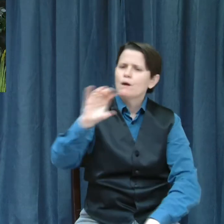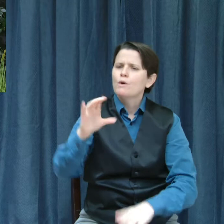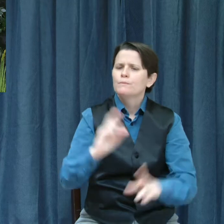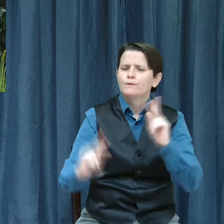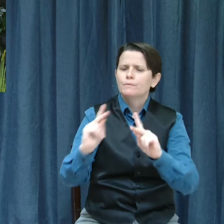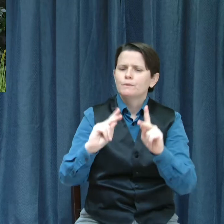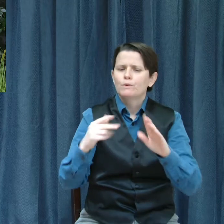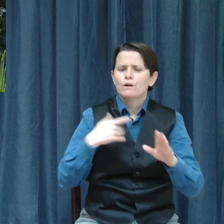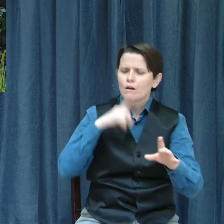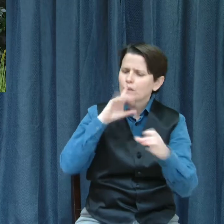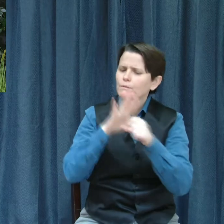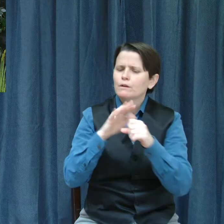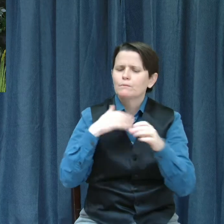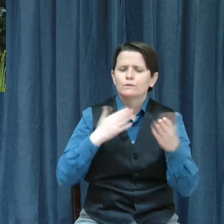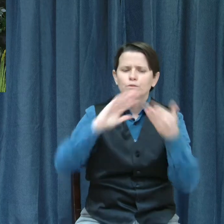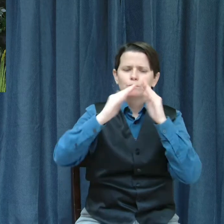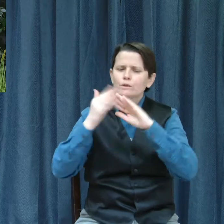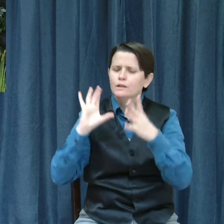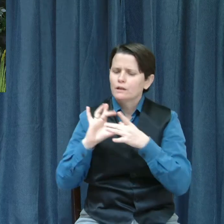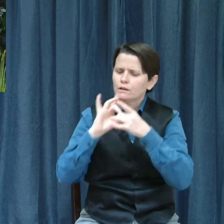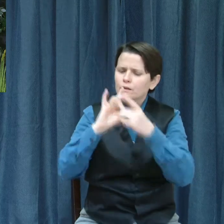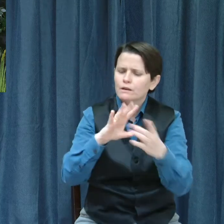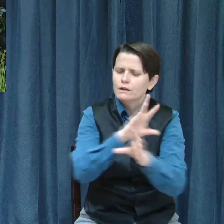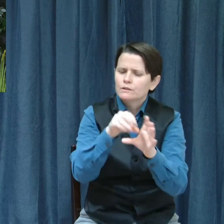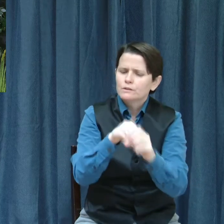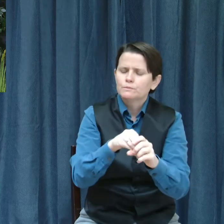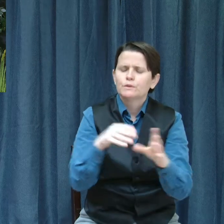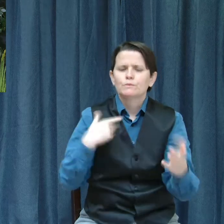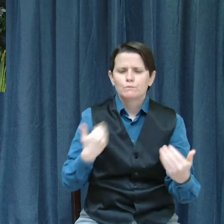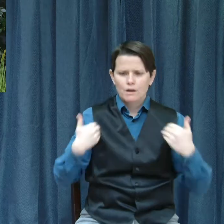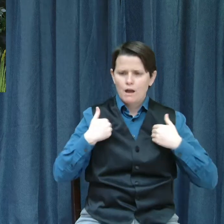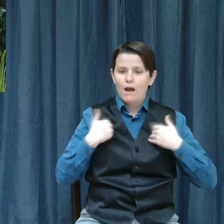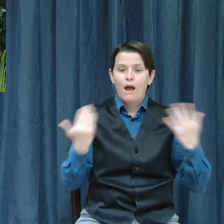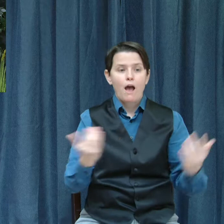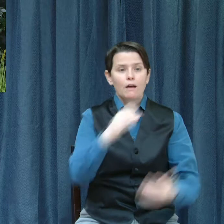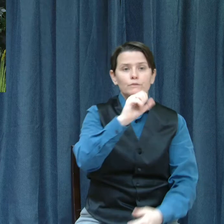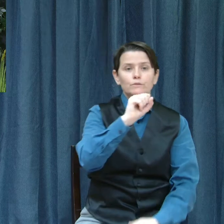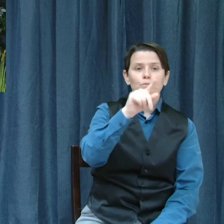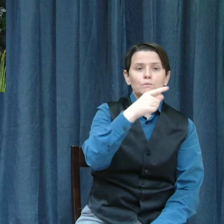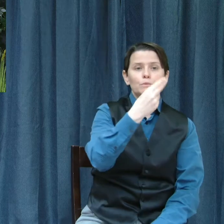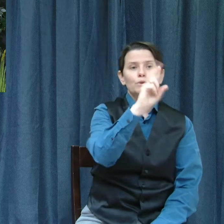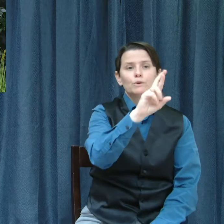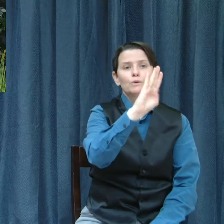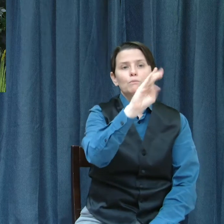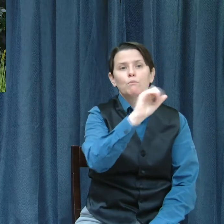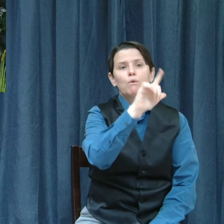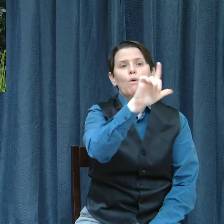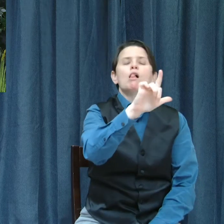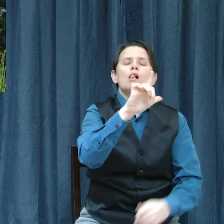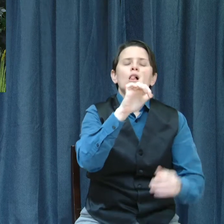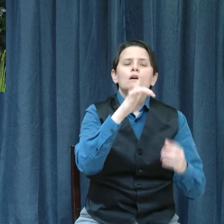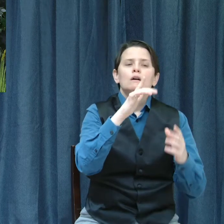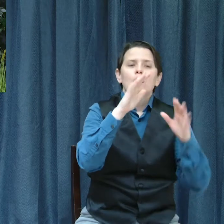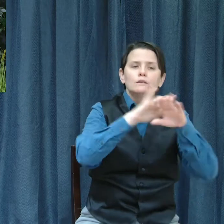and engagement and relevance, we also have not only Super Bowl Sunday and Black History Month kicking off,